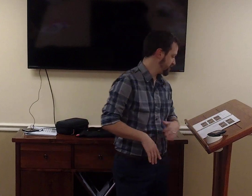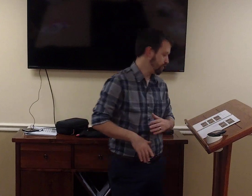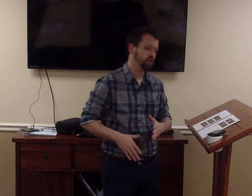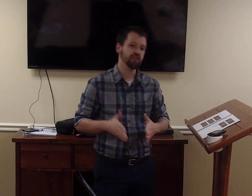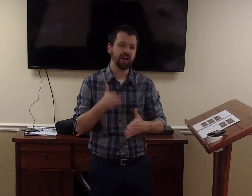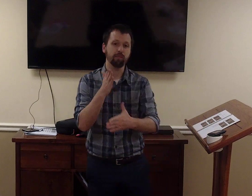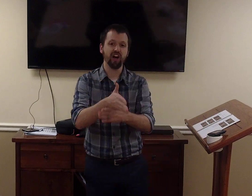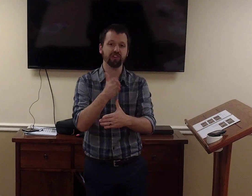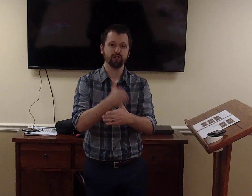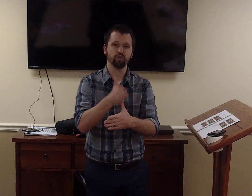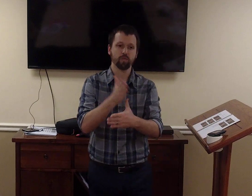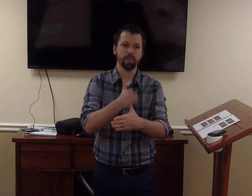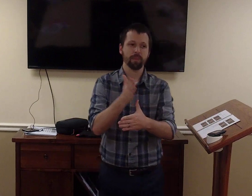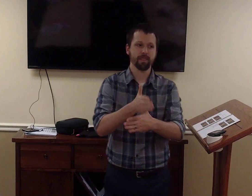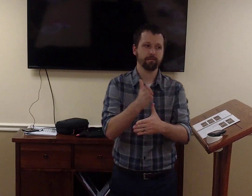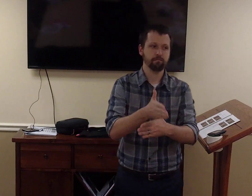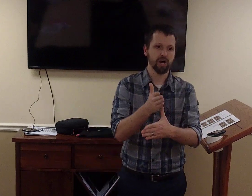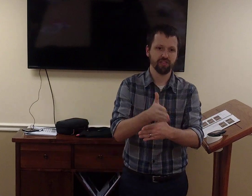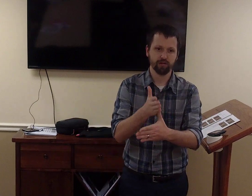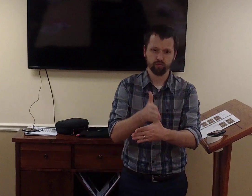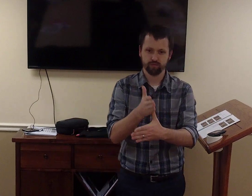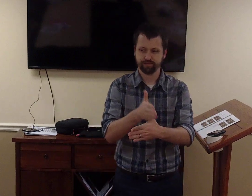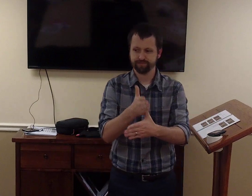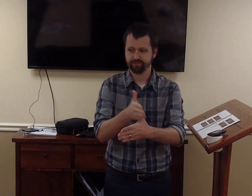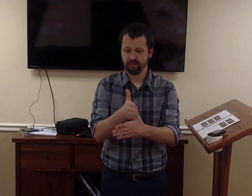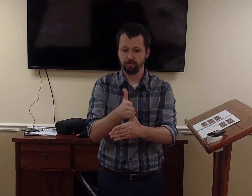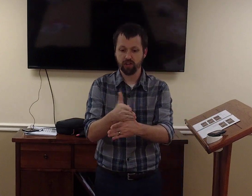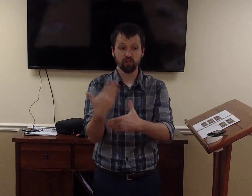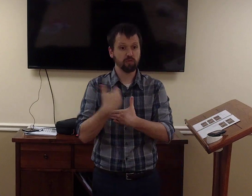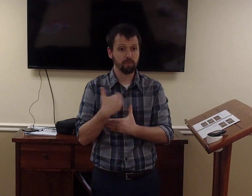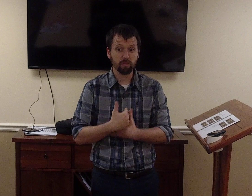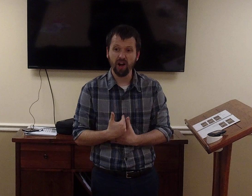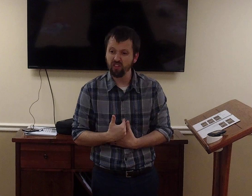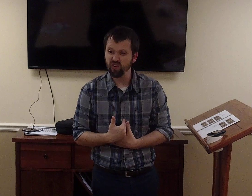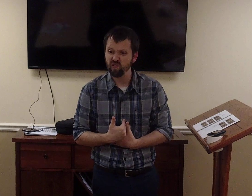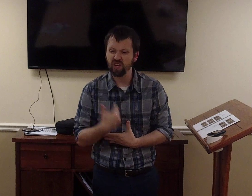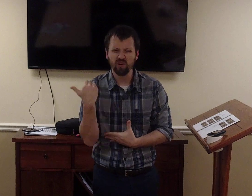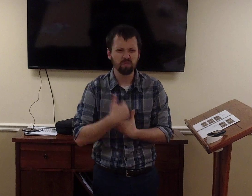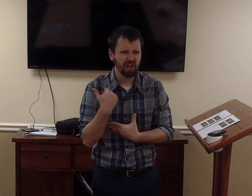and then we'll do that. Bother. Bother. Bother. You're bothering me? Bother.